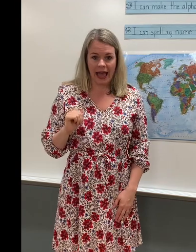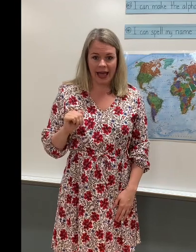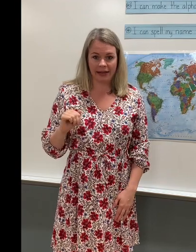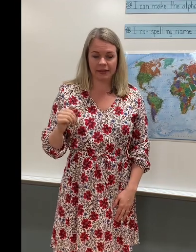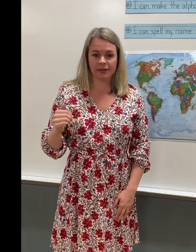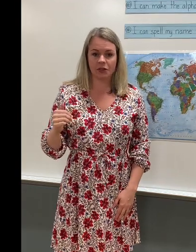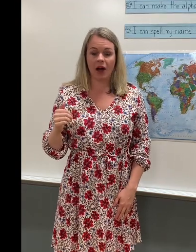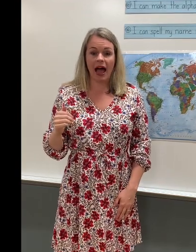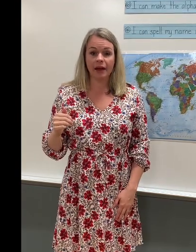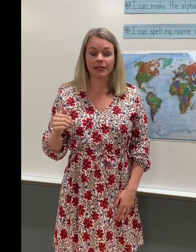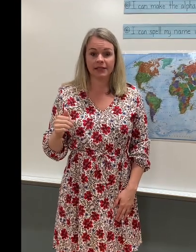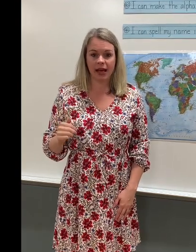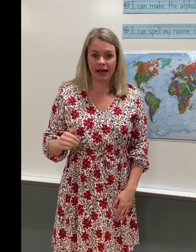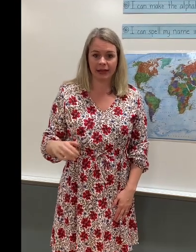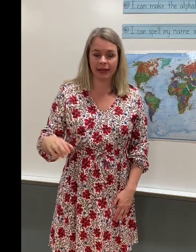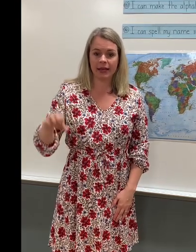E-R-I-N. So I would sign